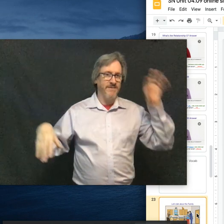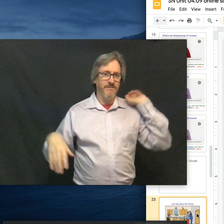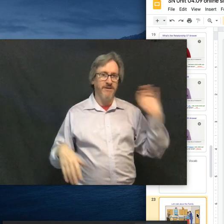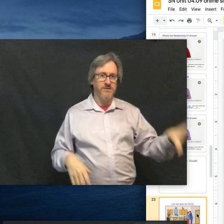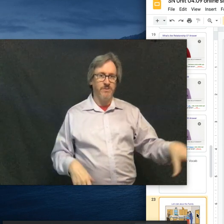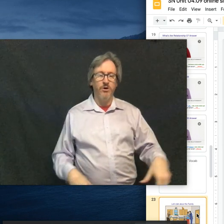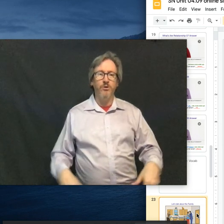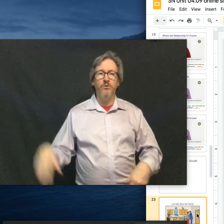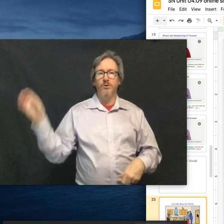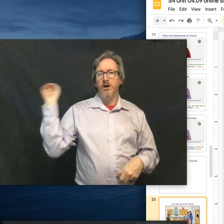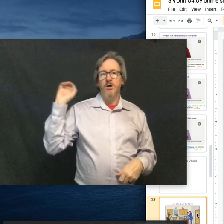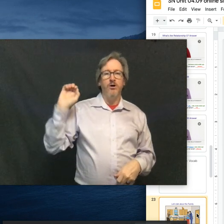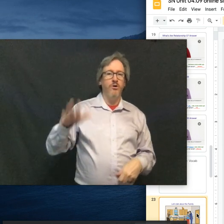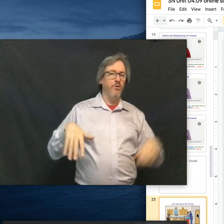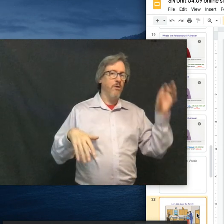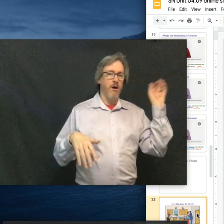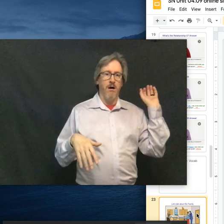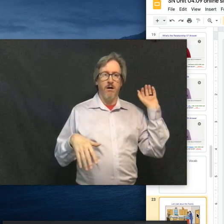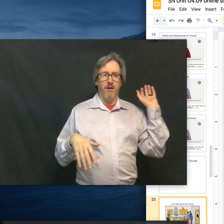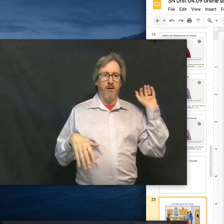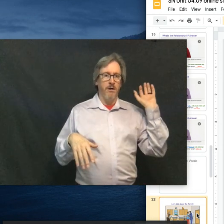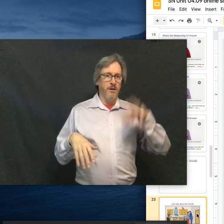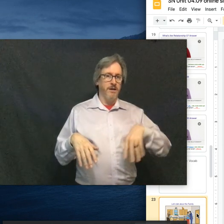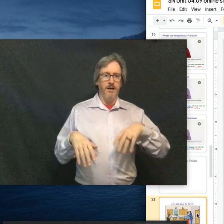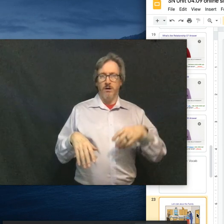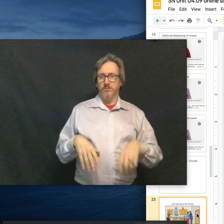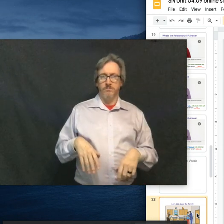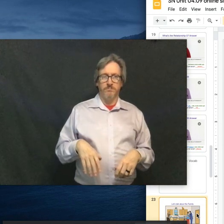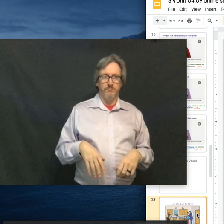who's having affairs with who are,